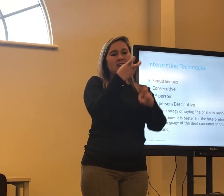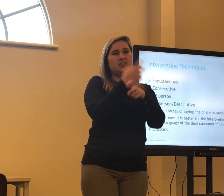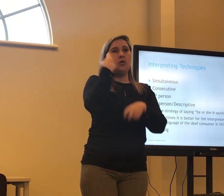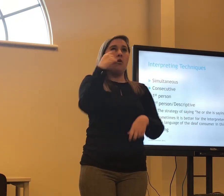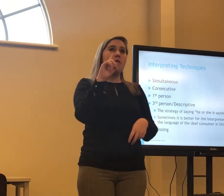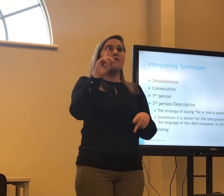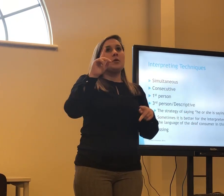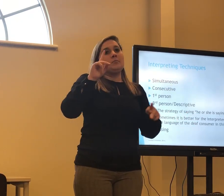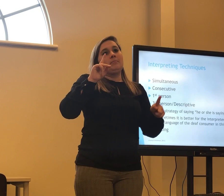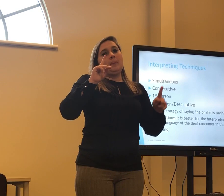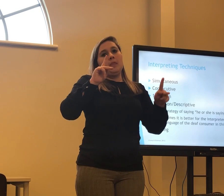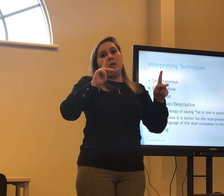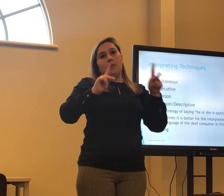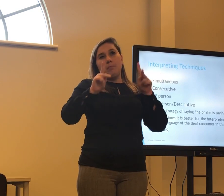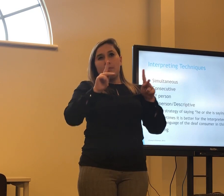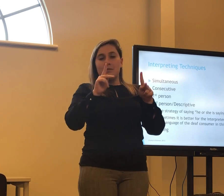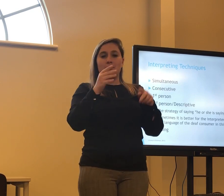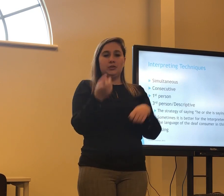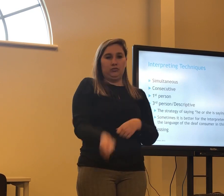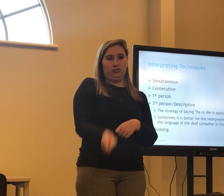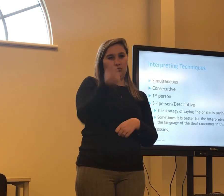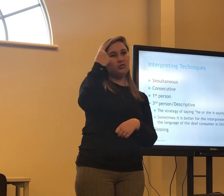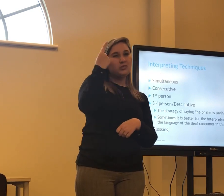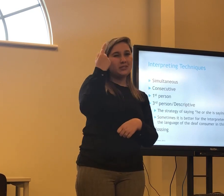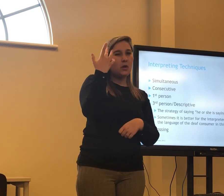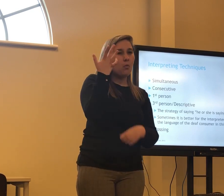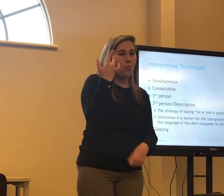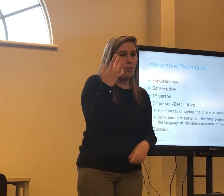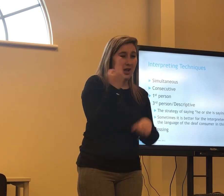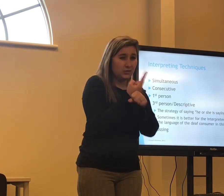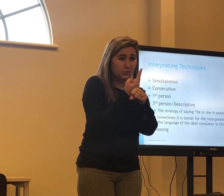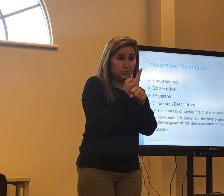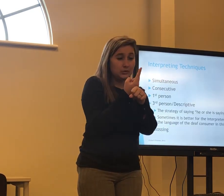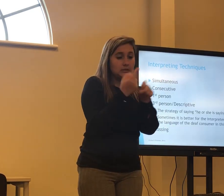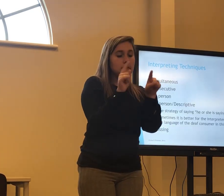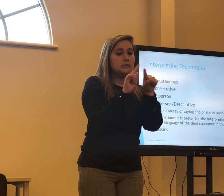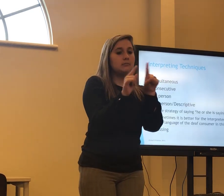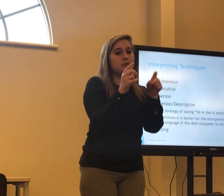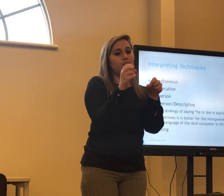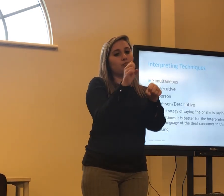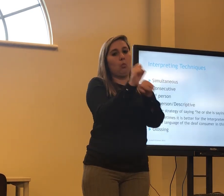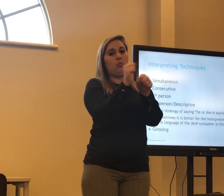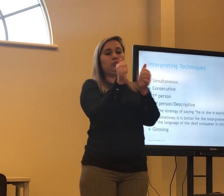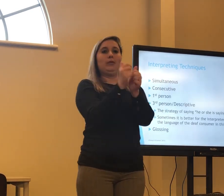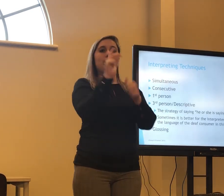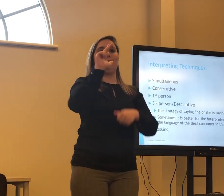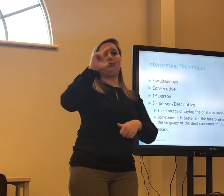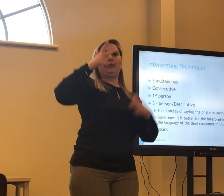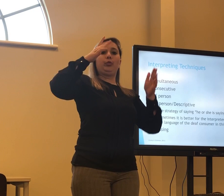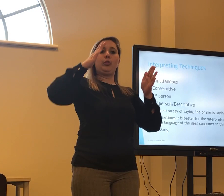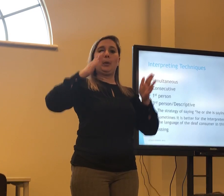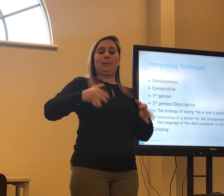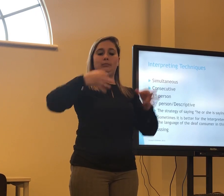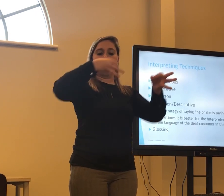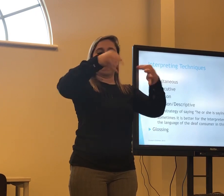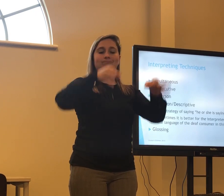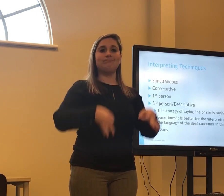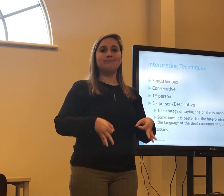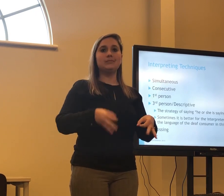it. But you can use it in tandem with the third person descriptive and really make a clear point of what their language is looking like.